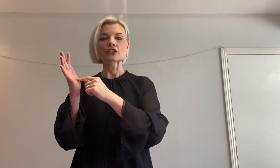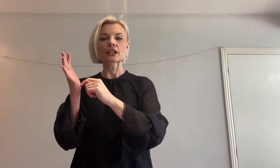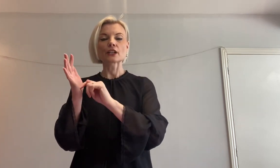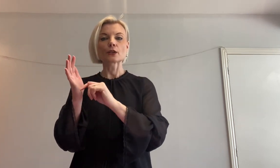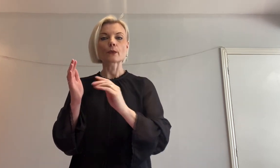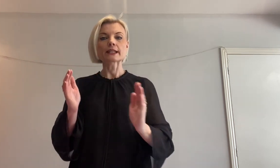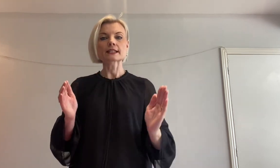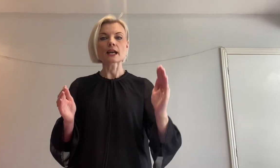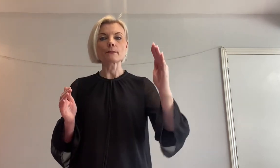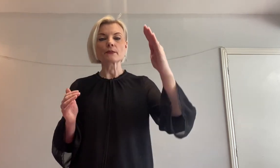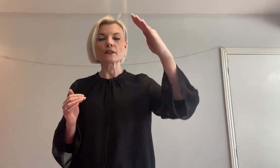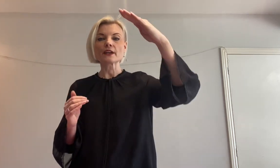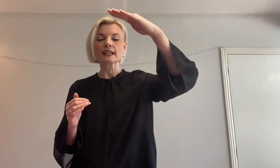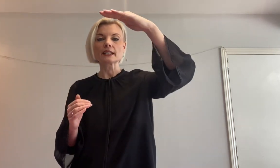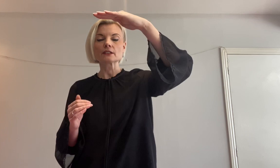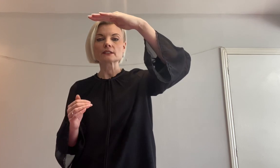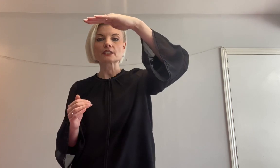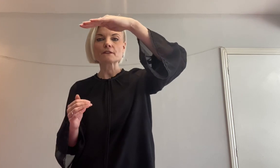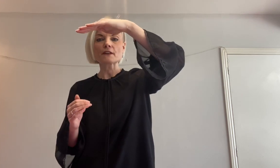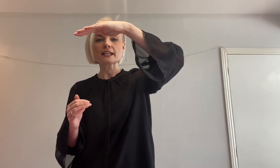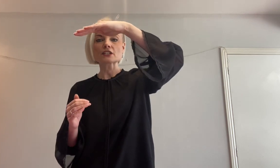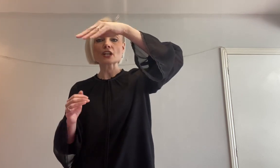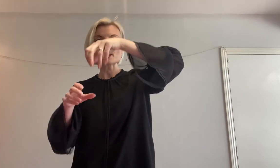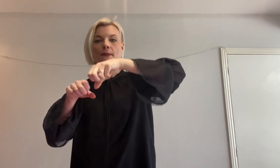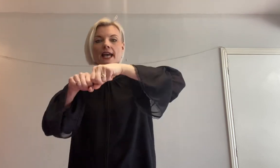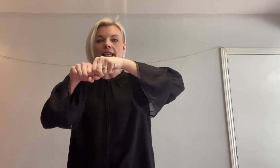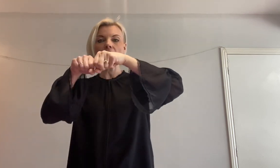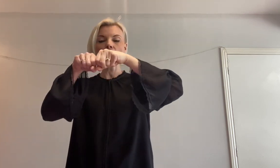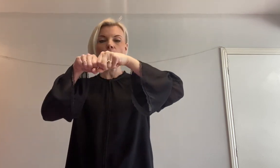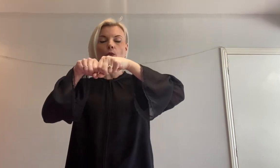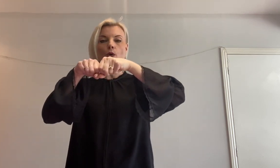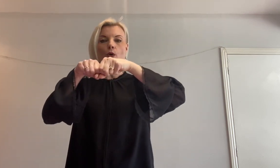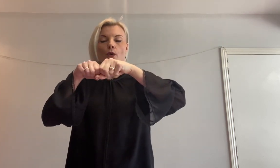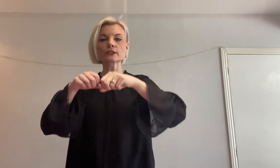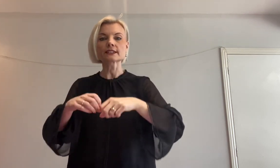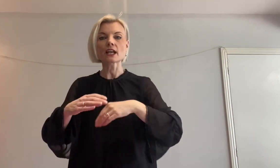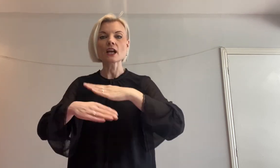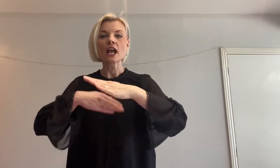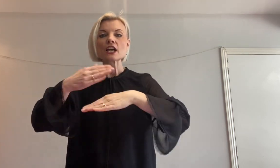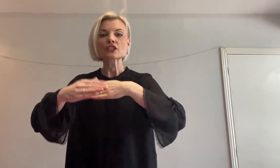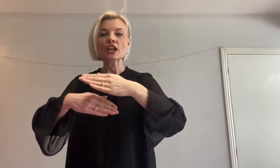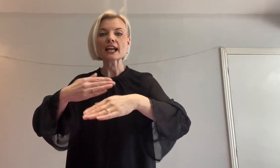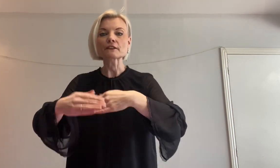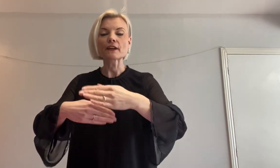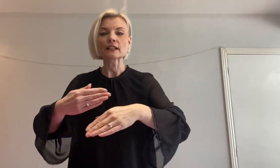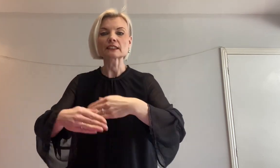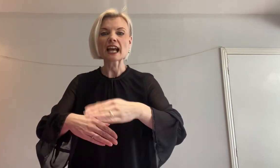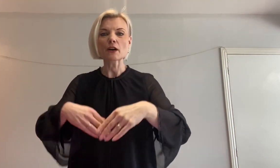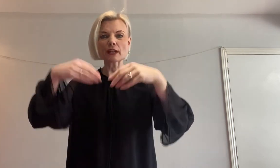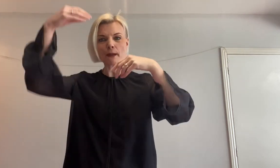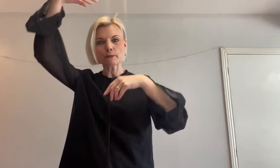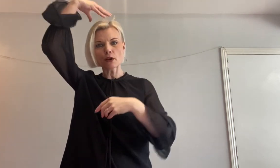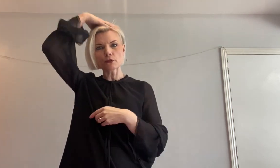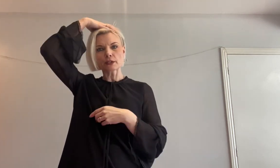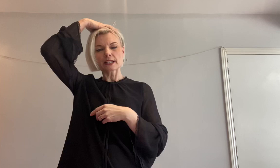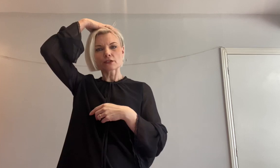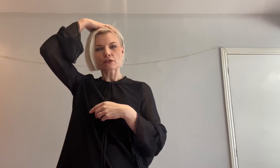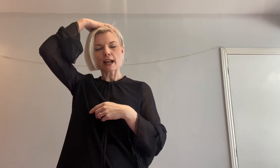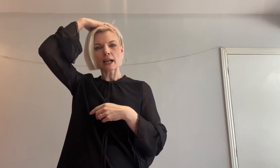Jill went up the hill to fetch a pail of water. Jack fell down and broke his crown,